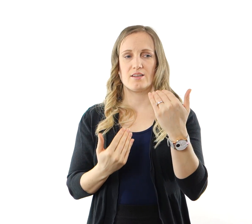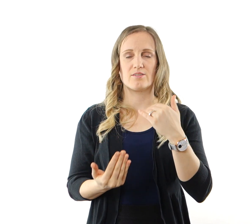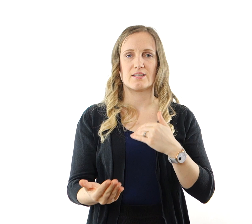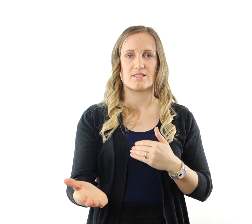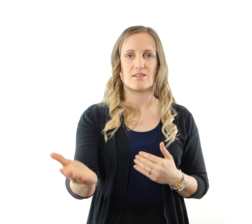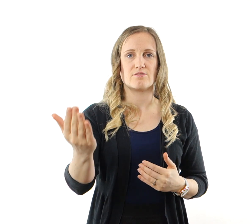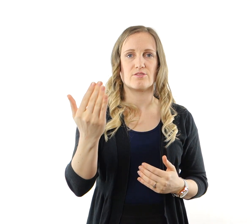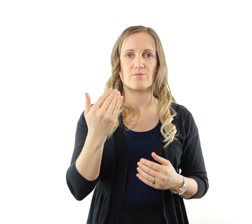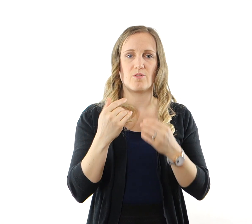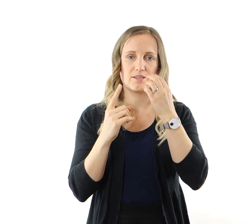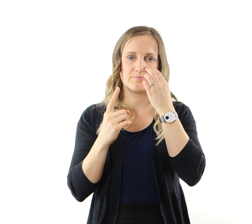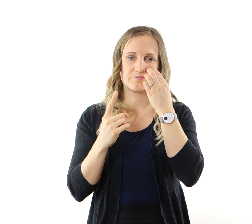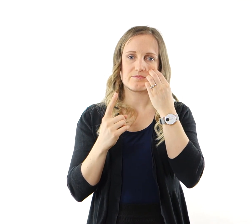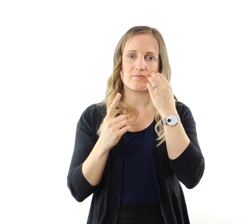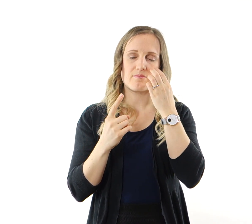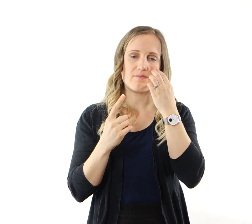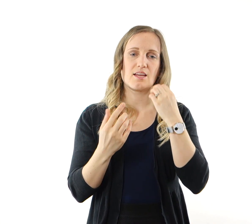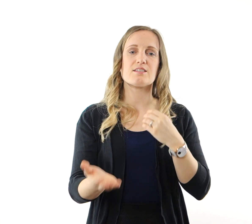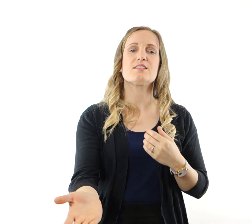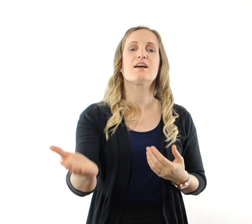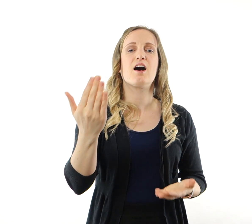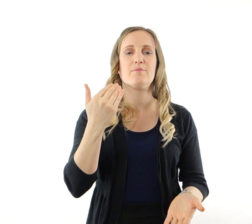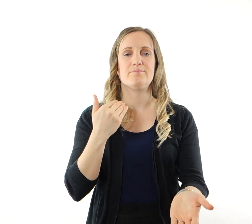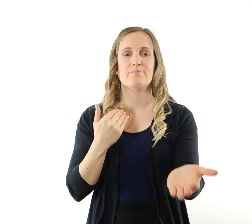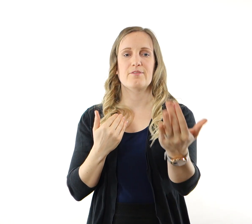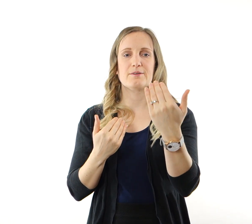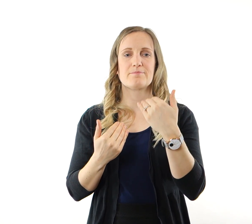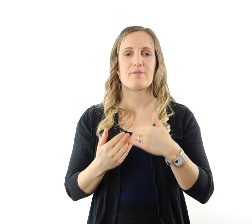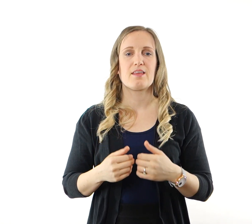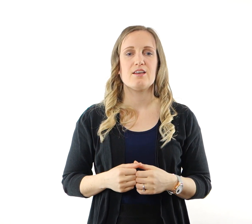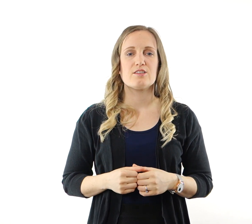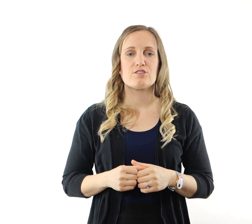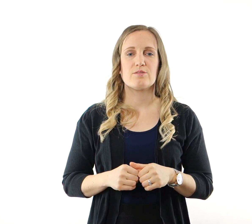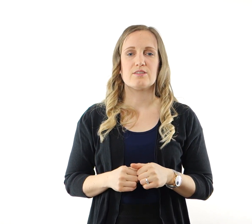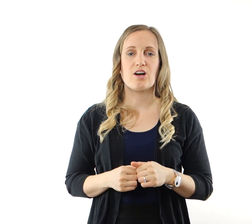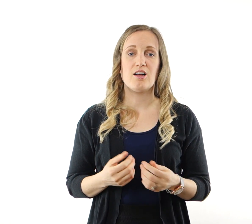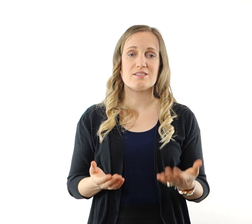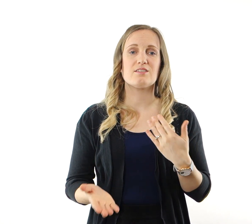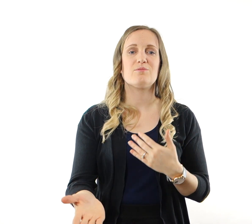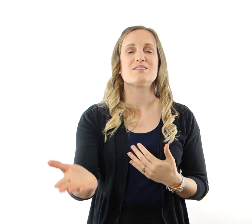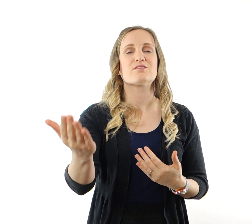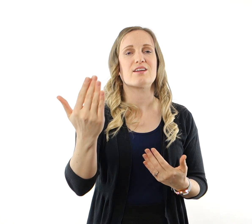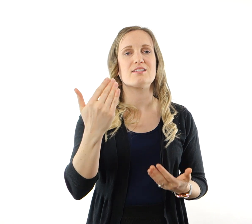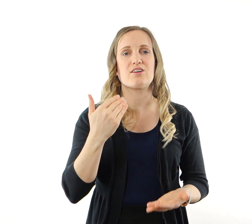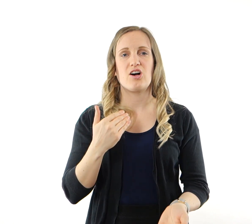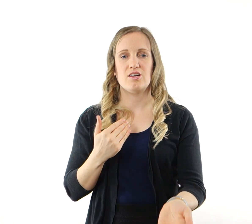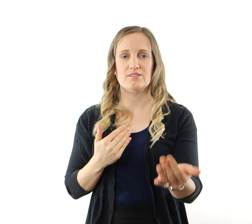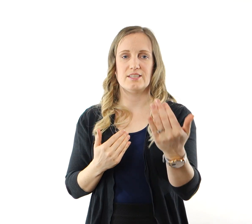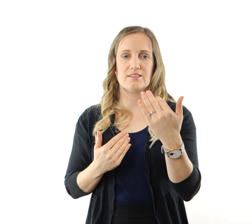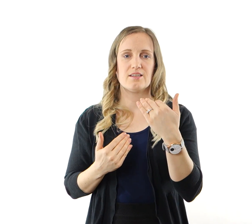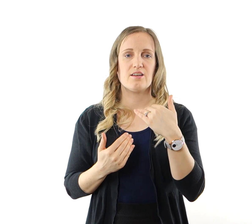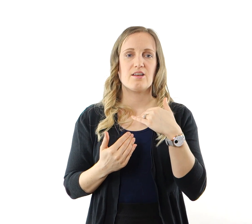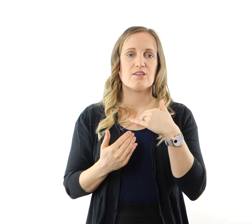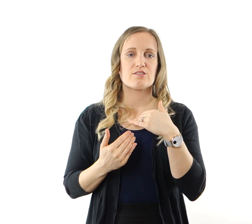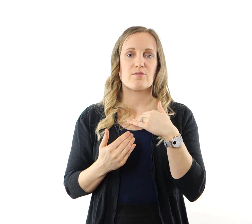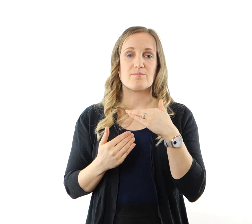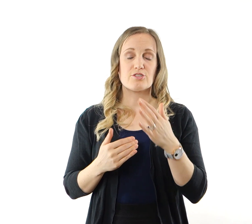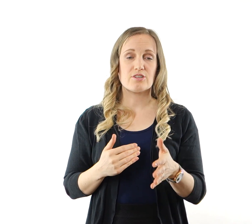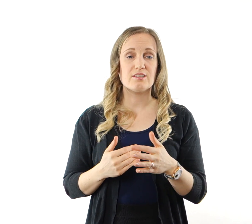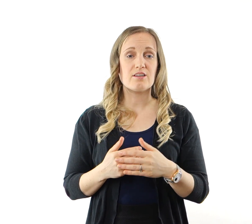like this. I don't do the one. I just say come, right? So he'll call his little ones. That's right. He's calling. So I'm sure he'll